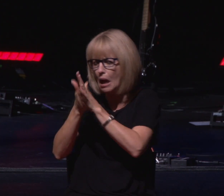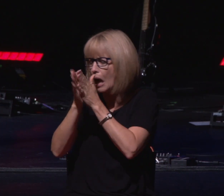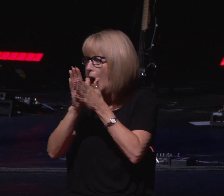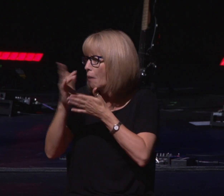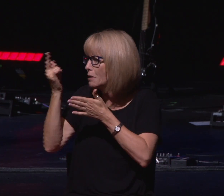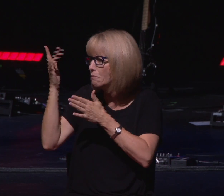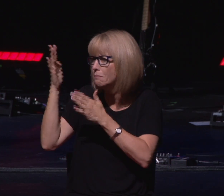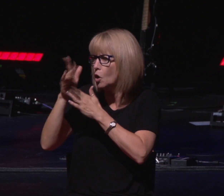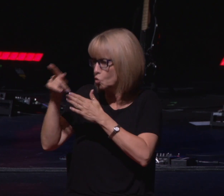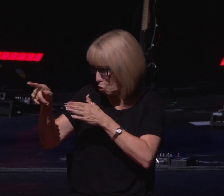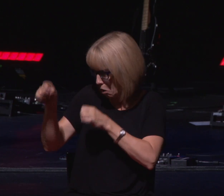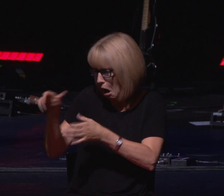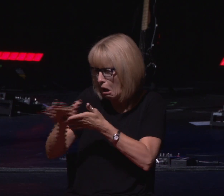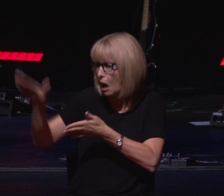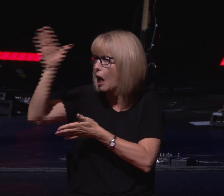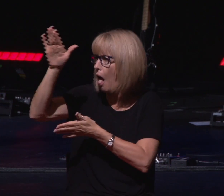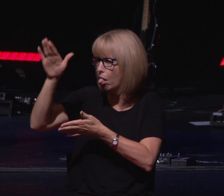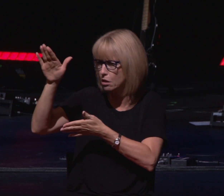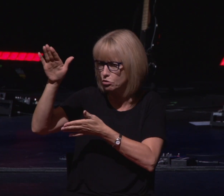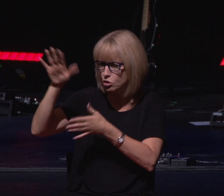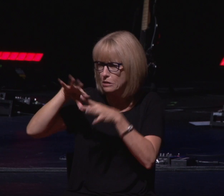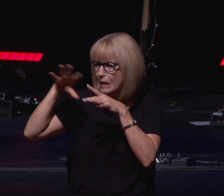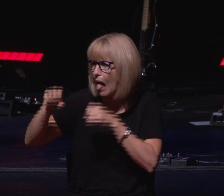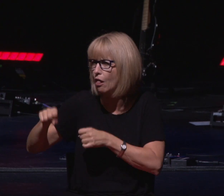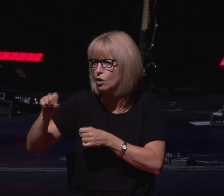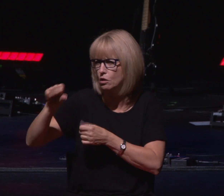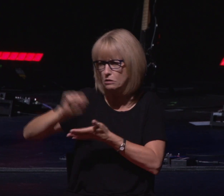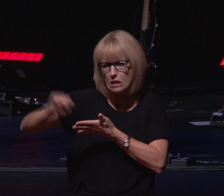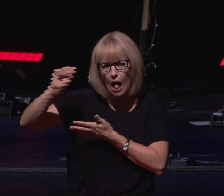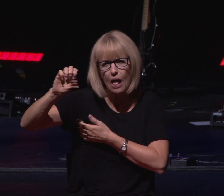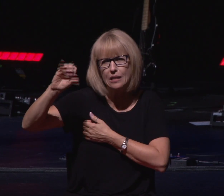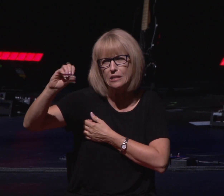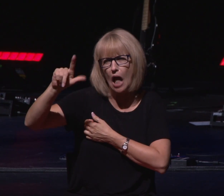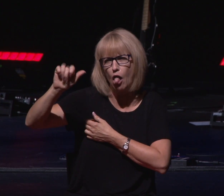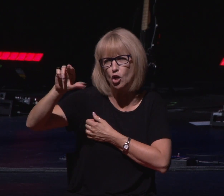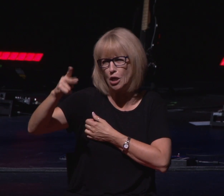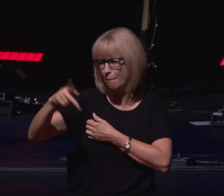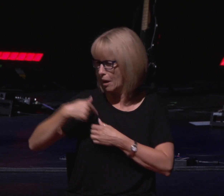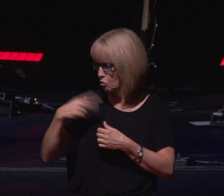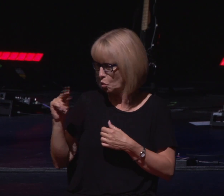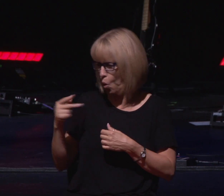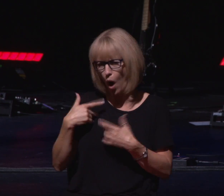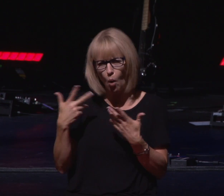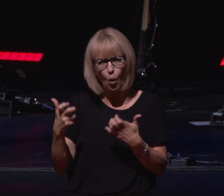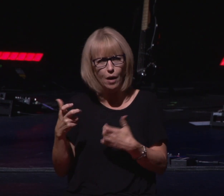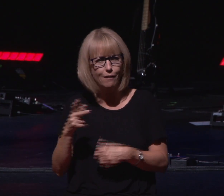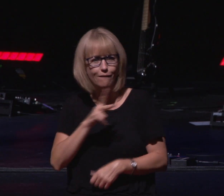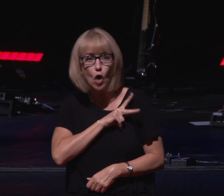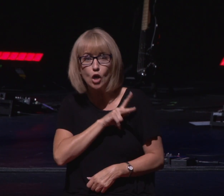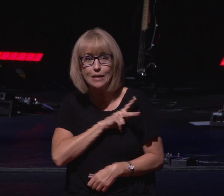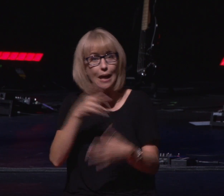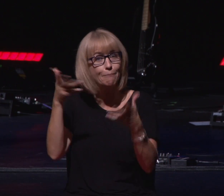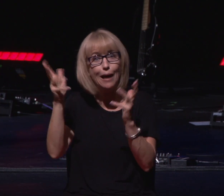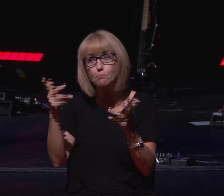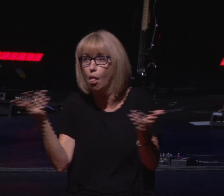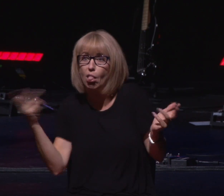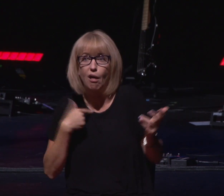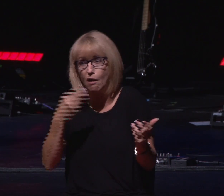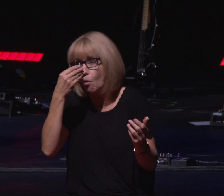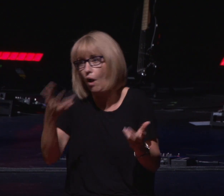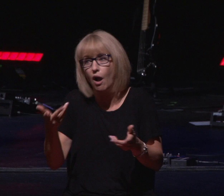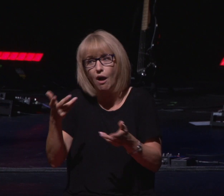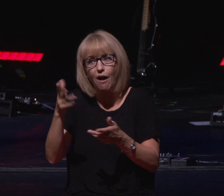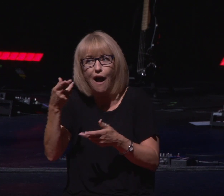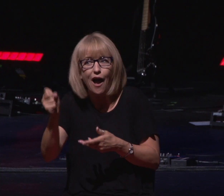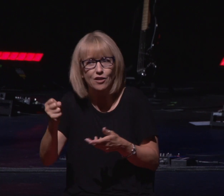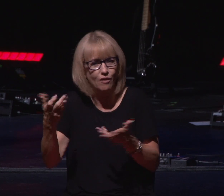into college and get a scholarship. And I was like, scholarship? What am I going to do? Just play varsity basketball. And so